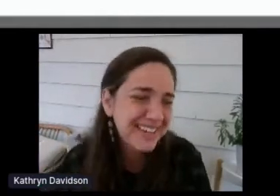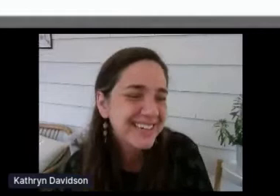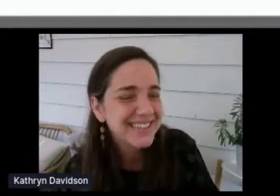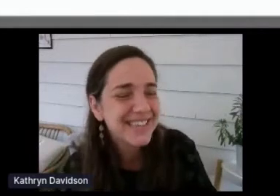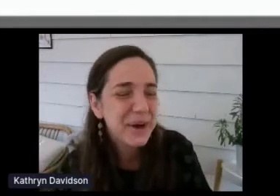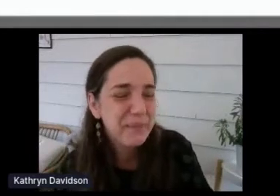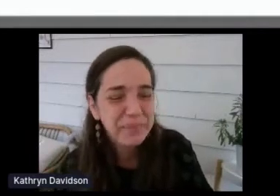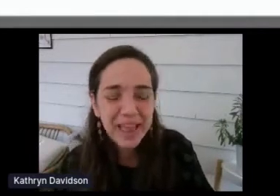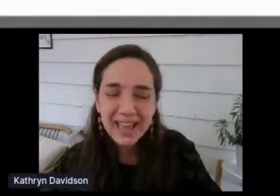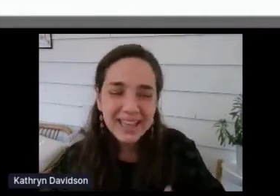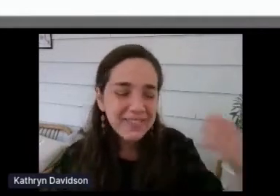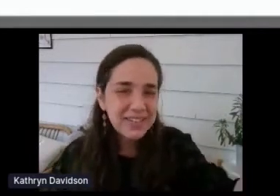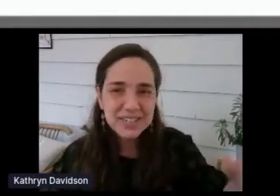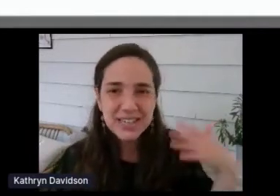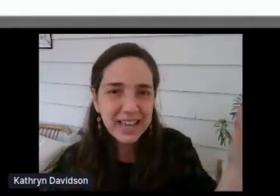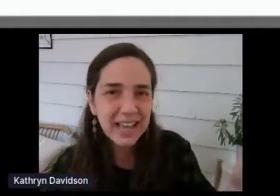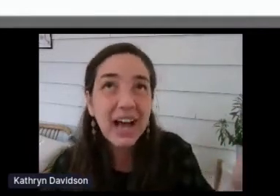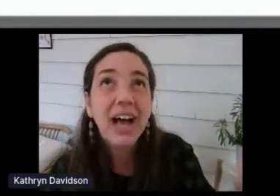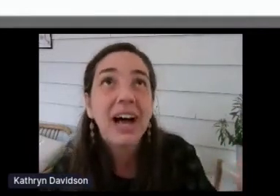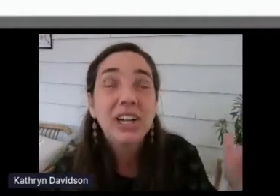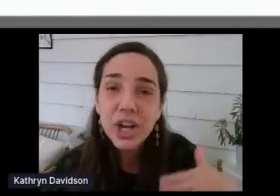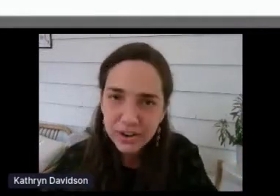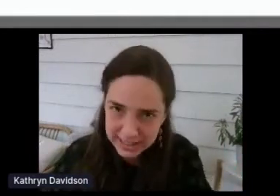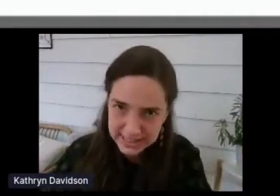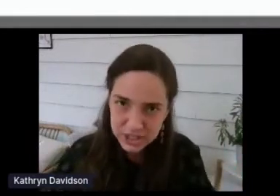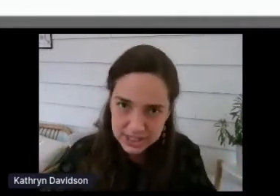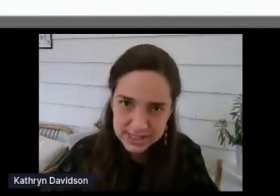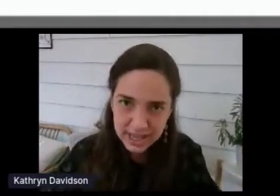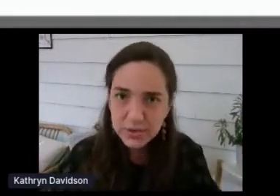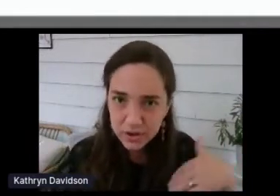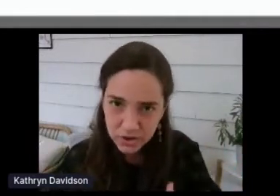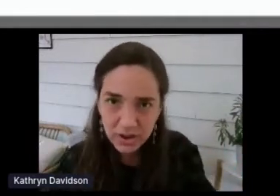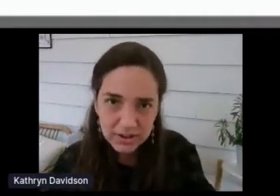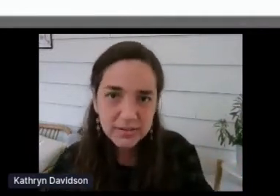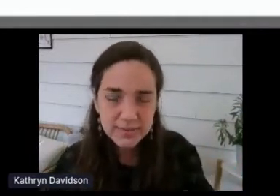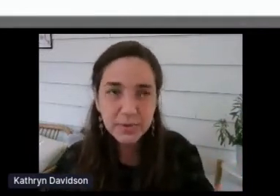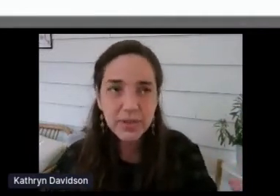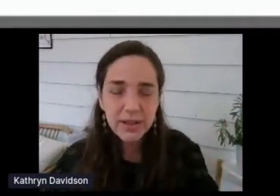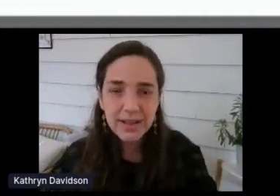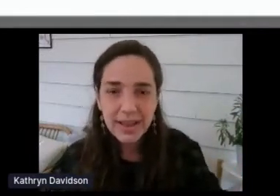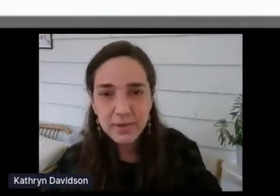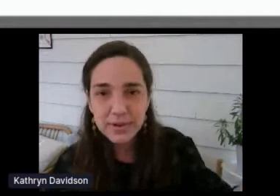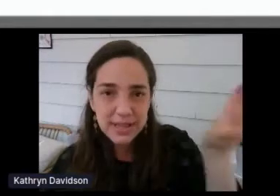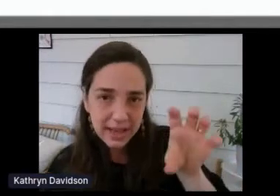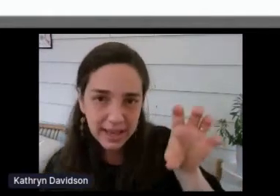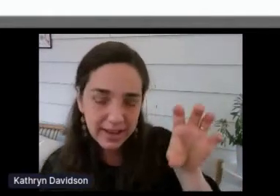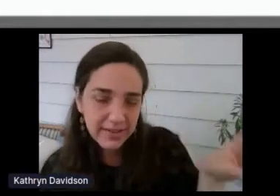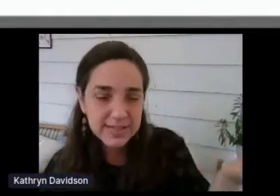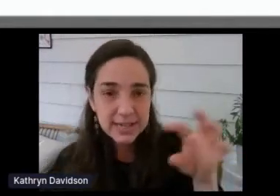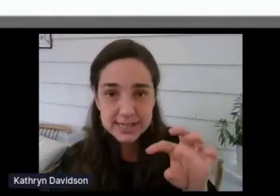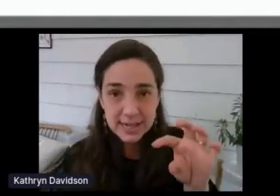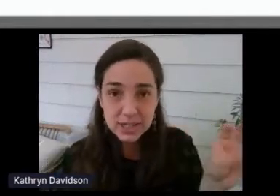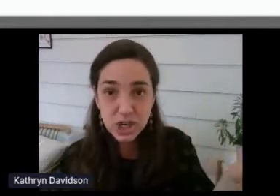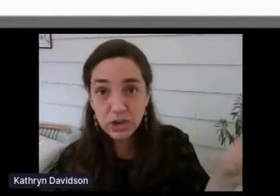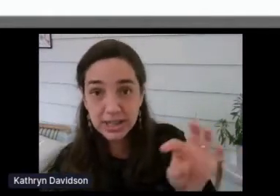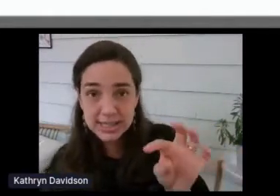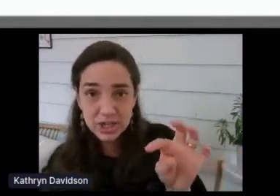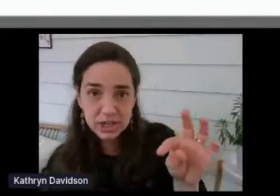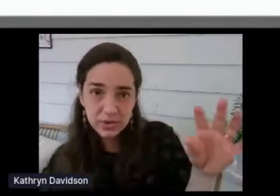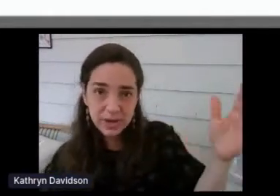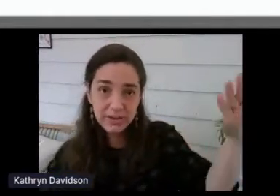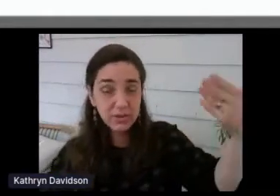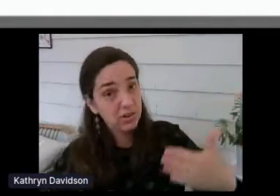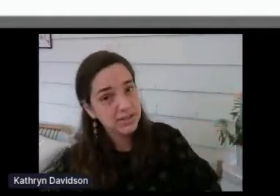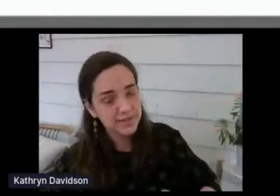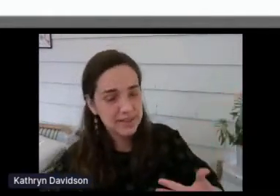nostril sentence, even just like generalizations that you can draw. So if you give a sentence that has a